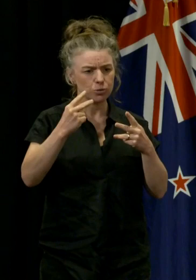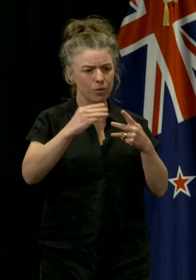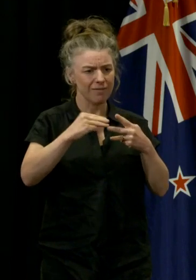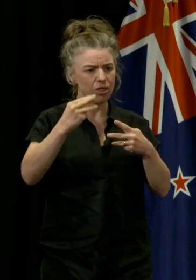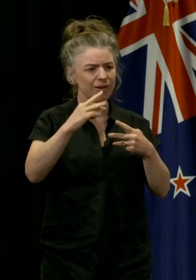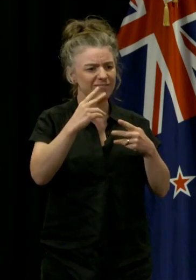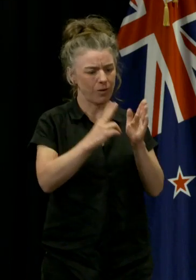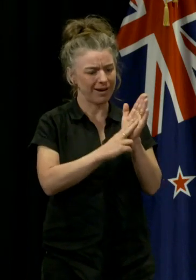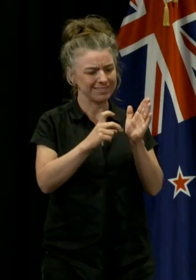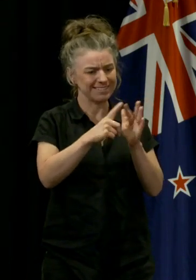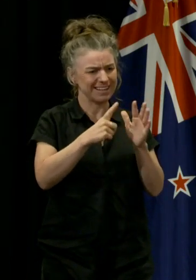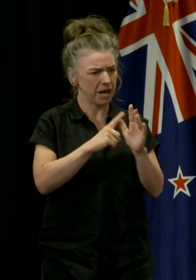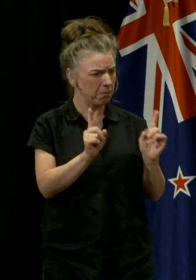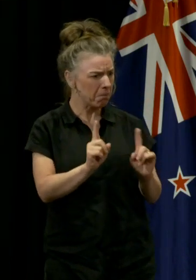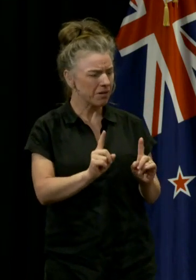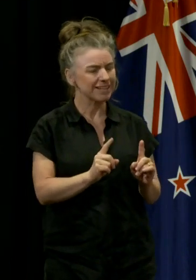that's